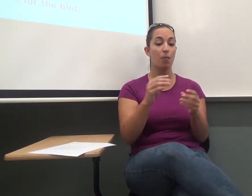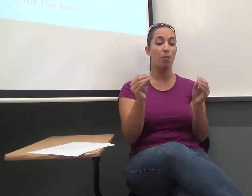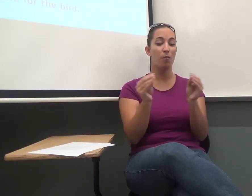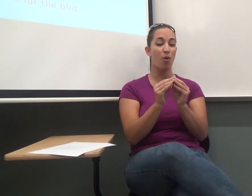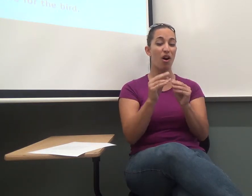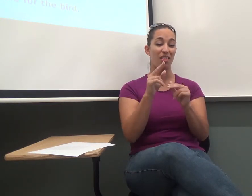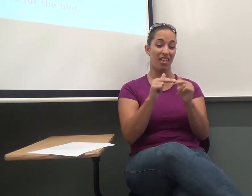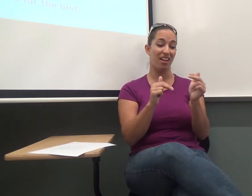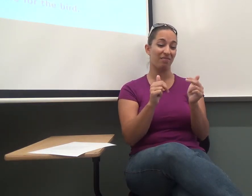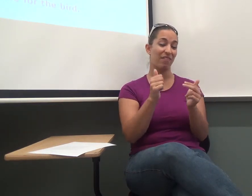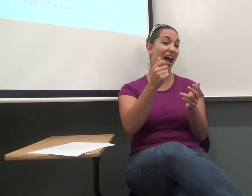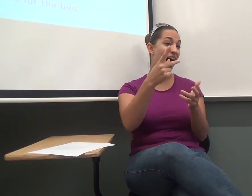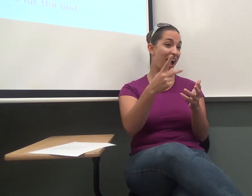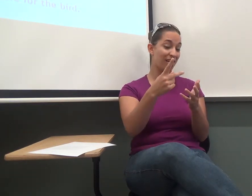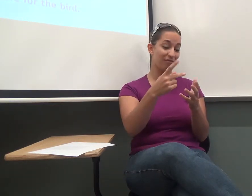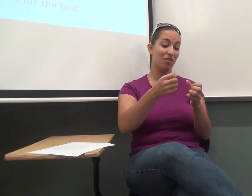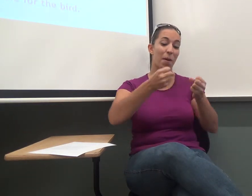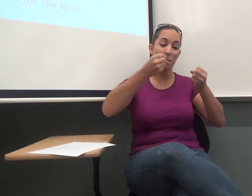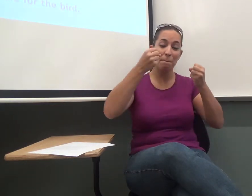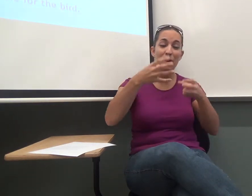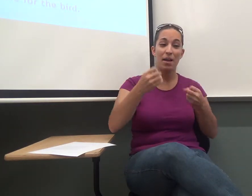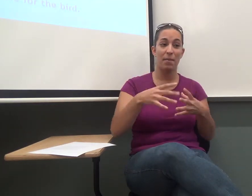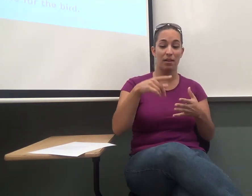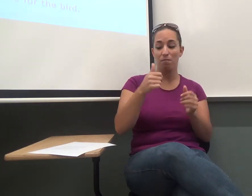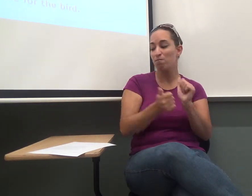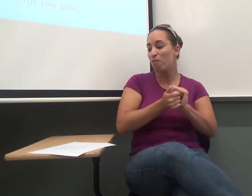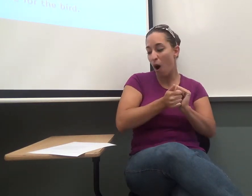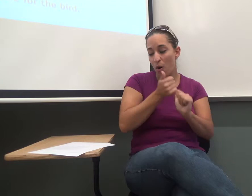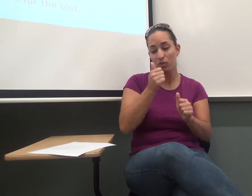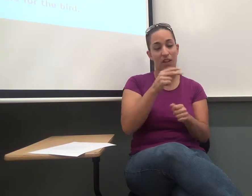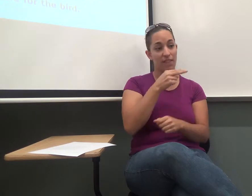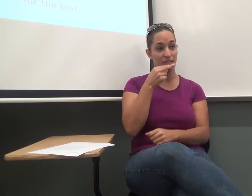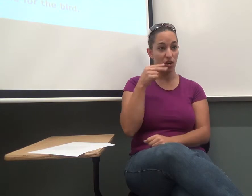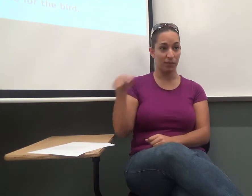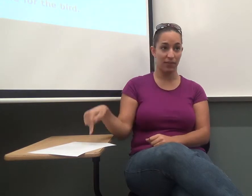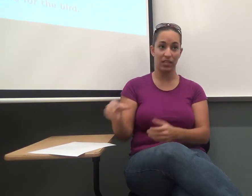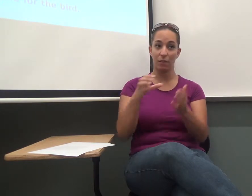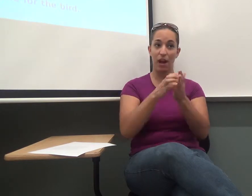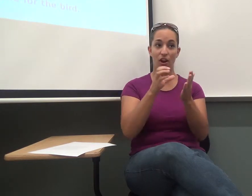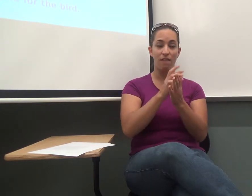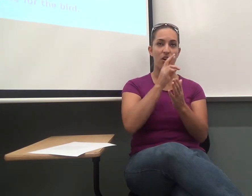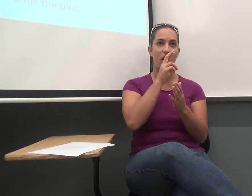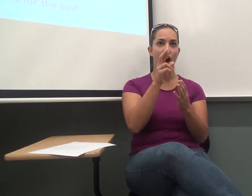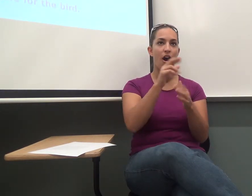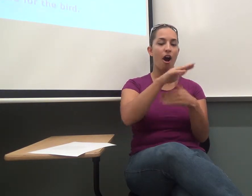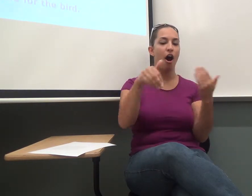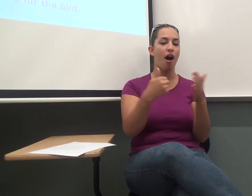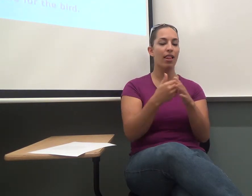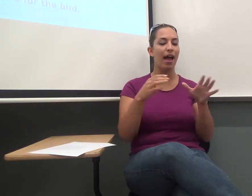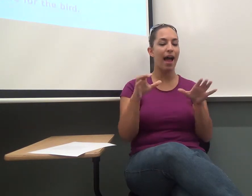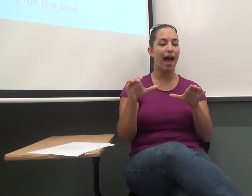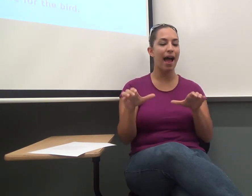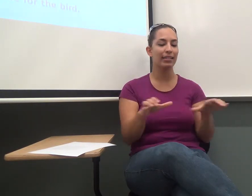than half of the verbs in this chosen paragraph are all active verbs, are they